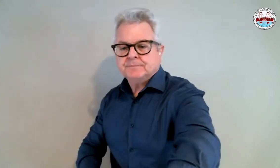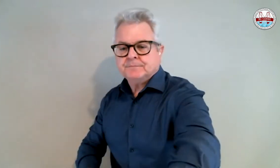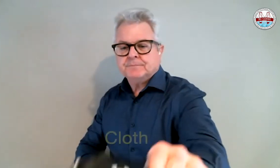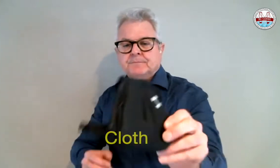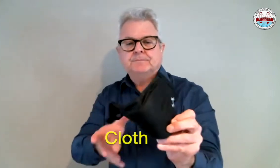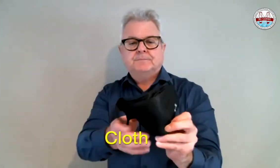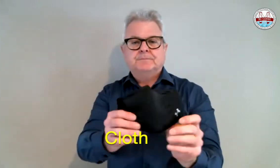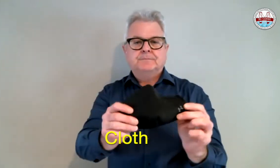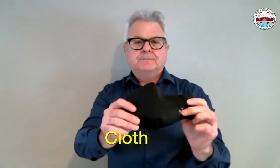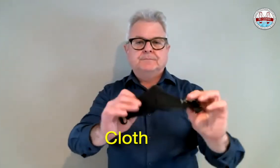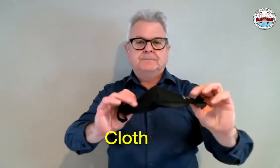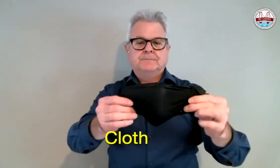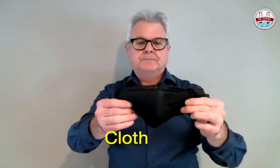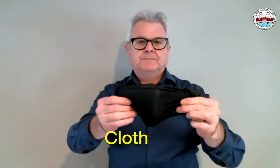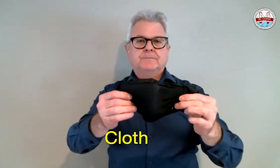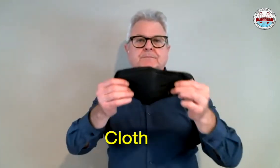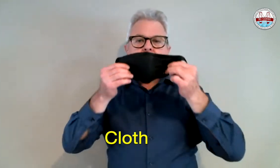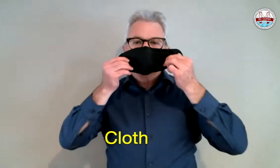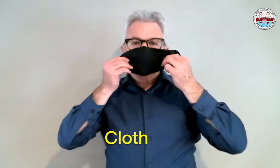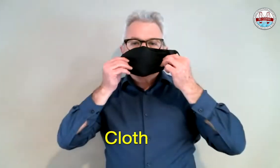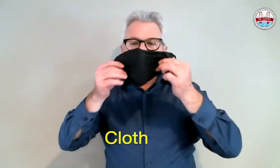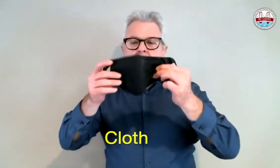The second type of face masks